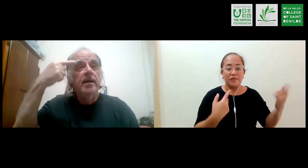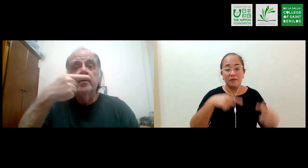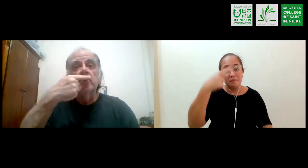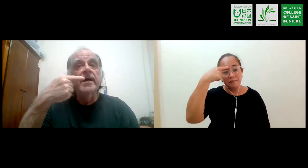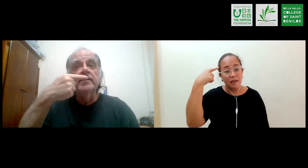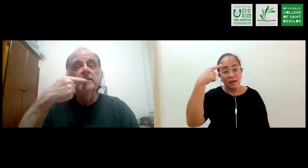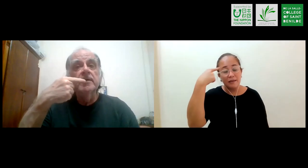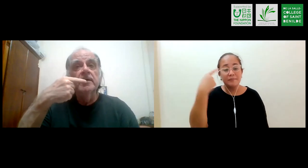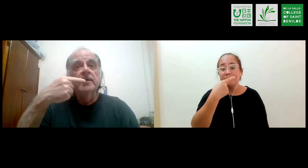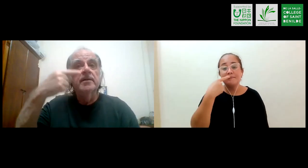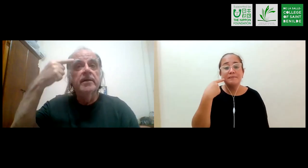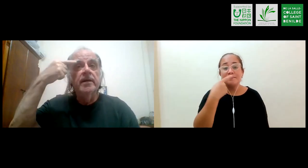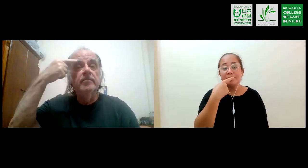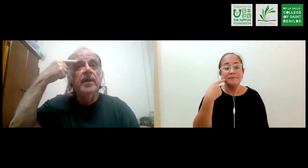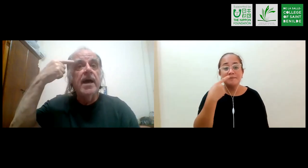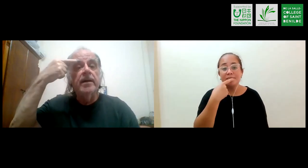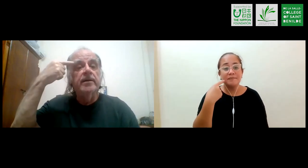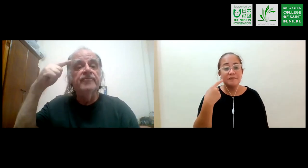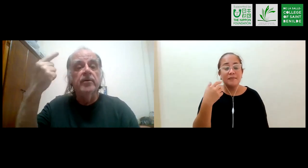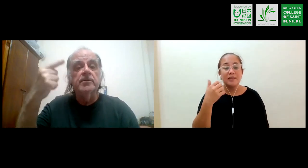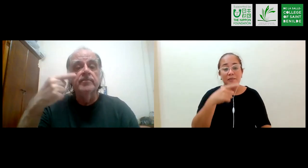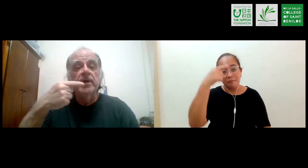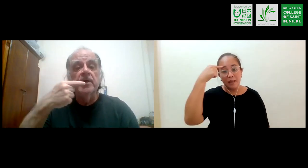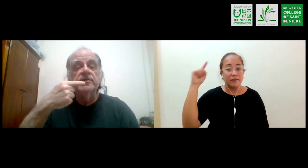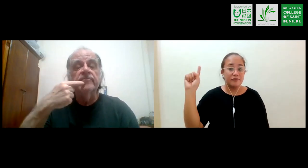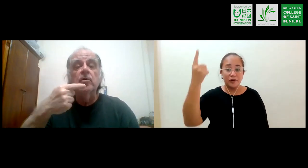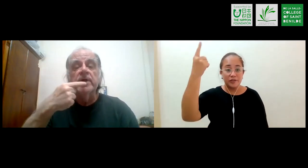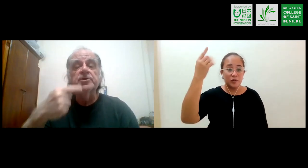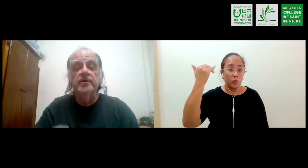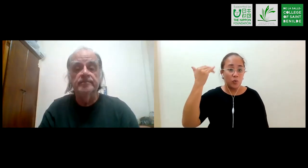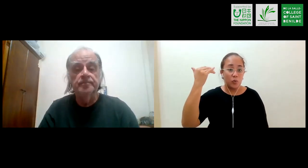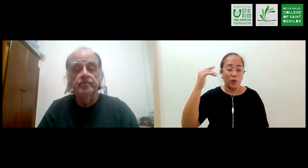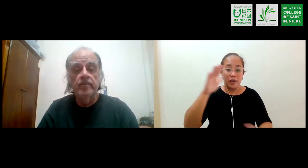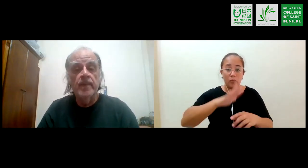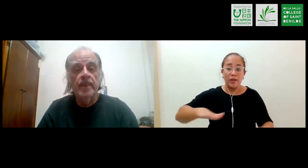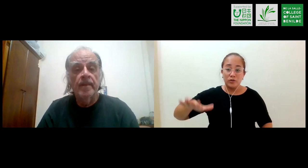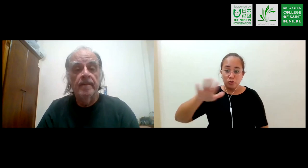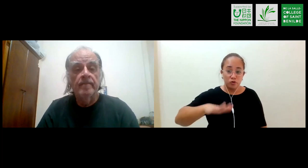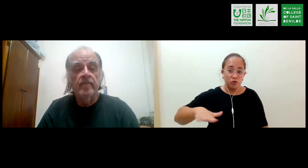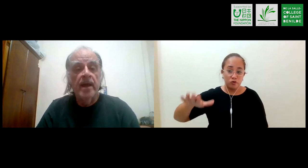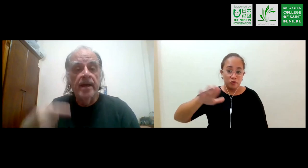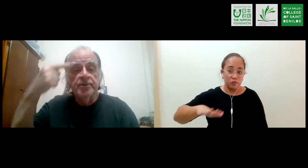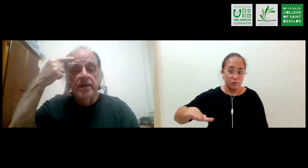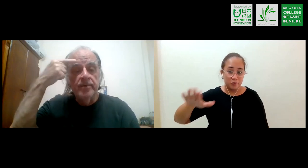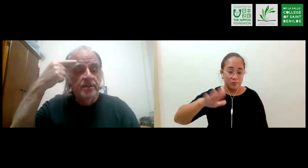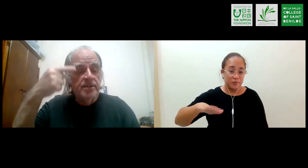and red, then black is first because of location. Hand shape is the